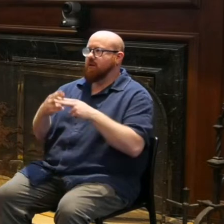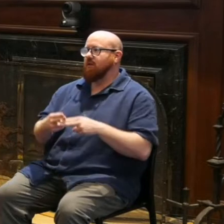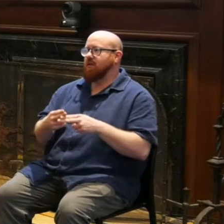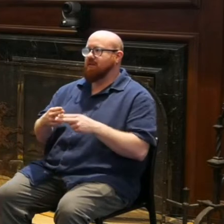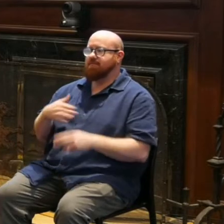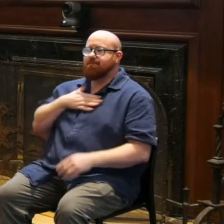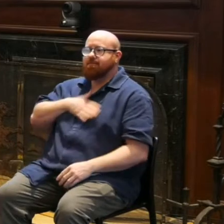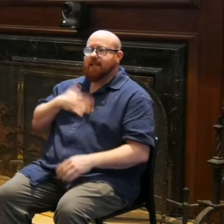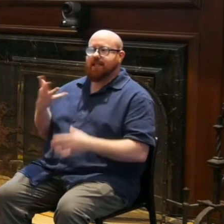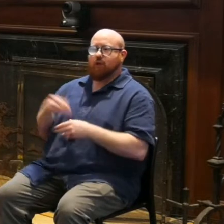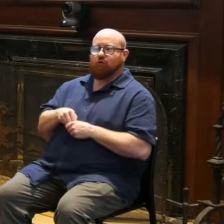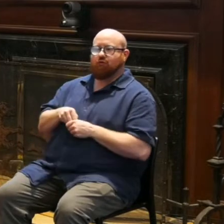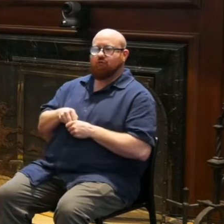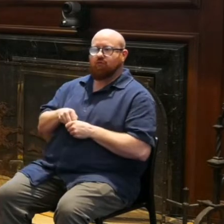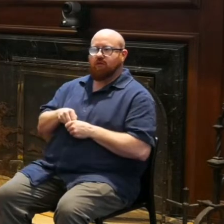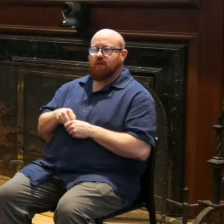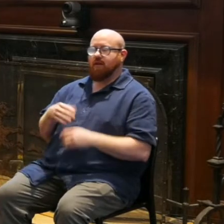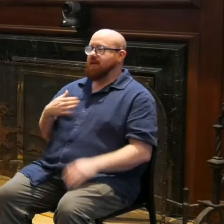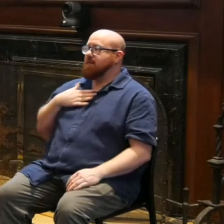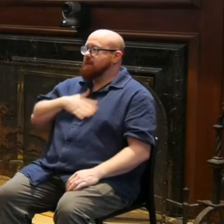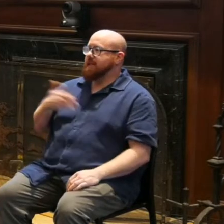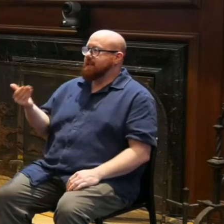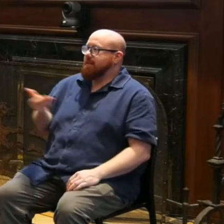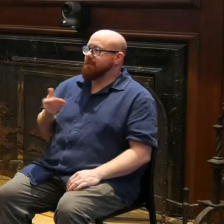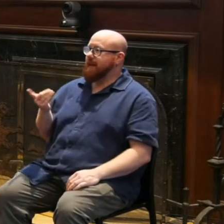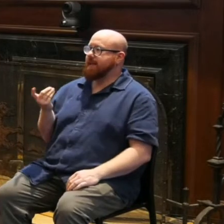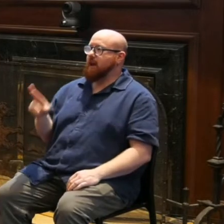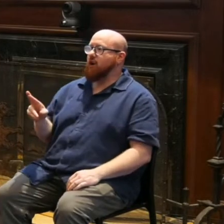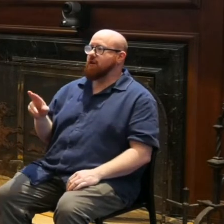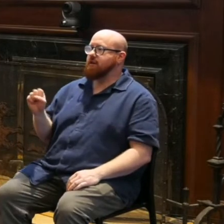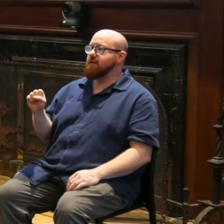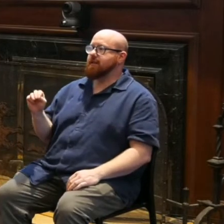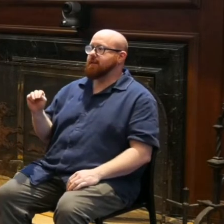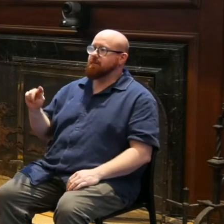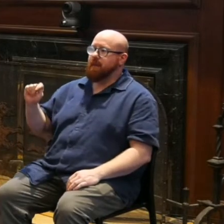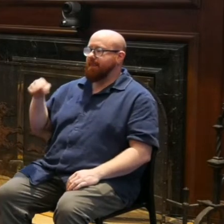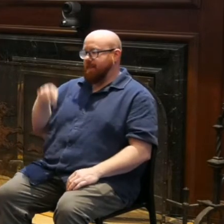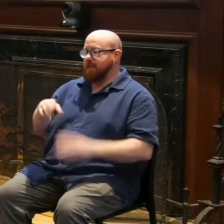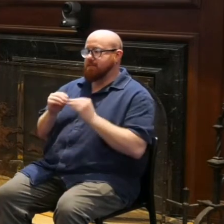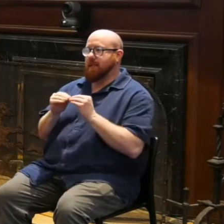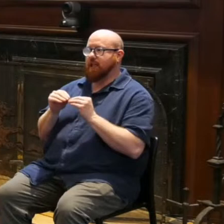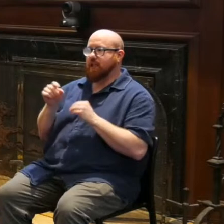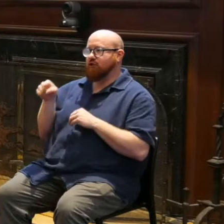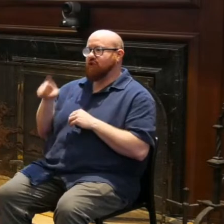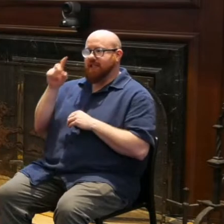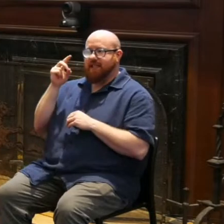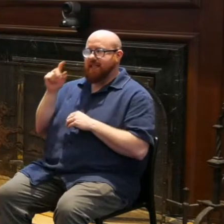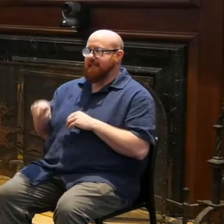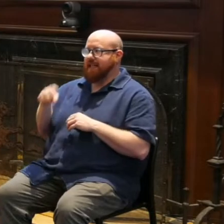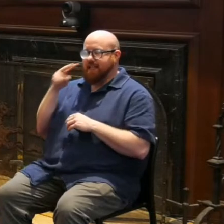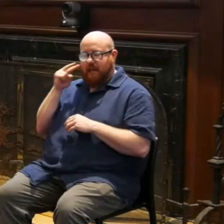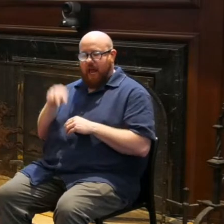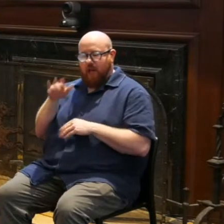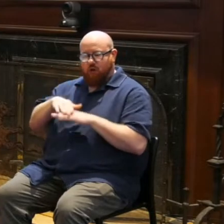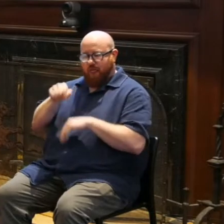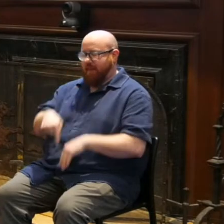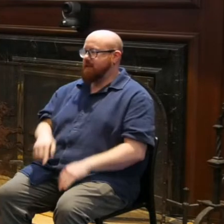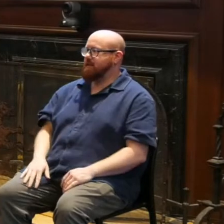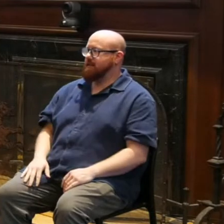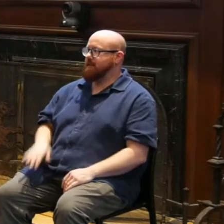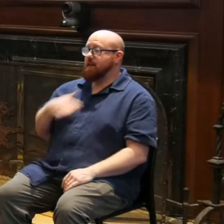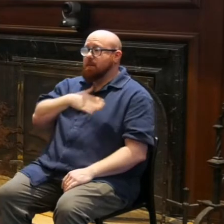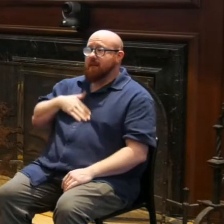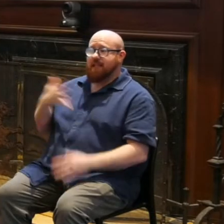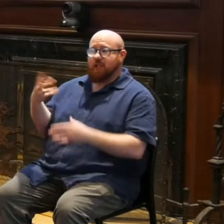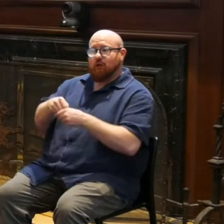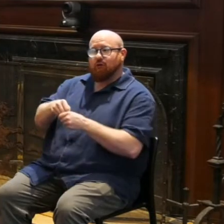Include. Please invite Dr. Smith to this meeting. She needs eyes on this. Please include Mr. Jones. He should